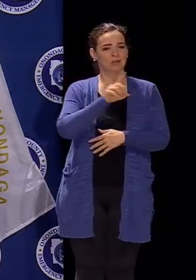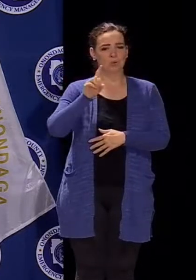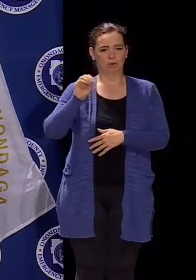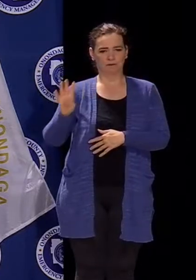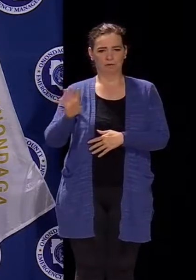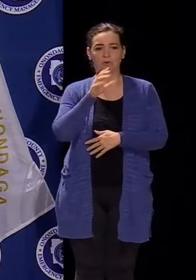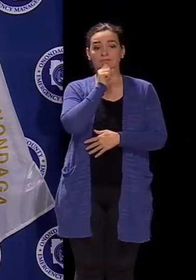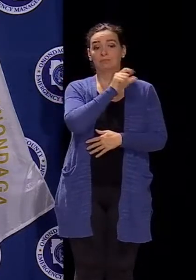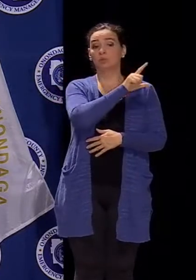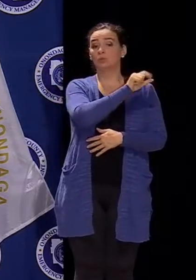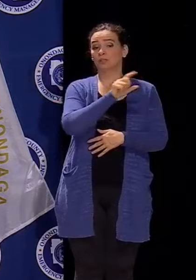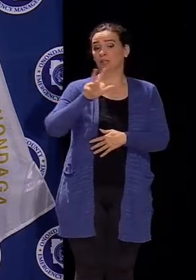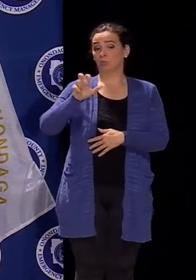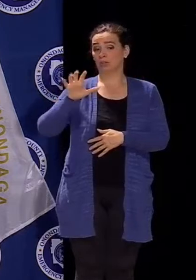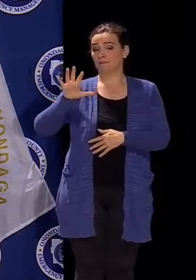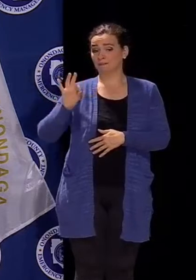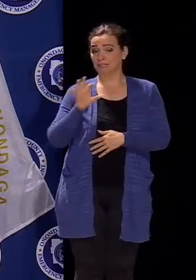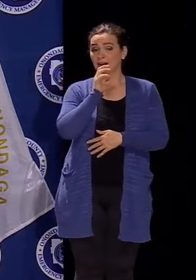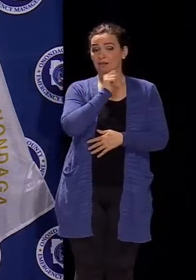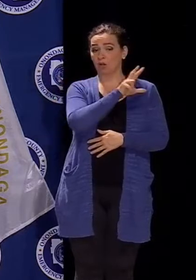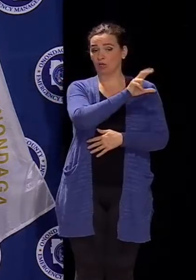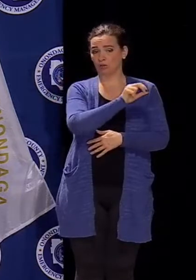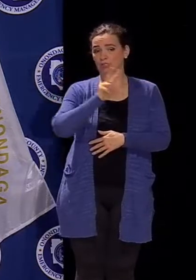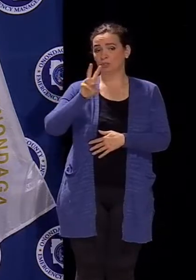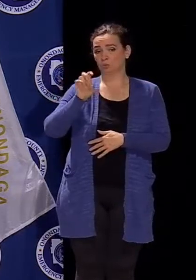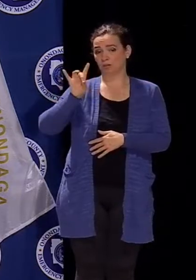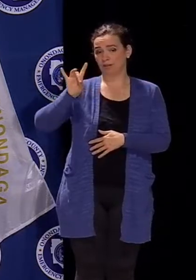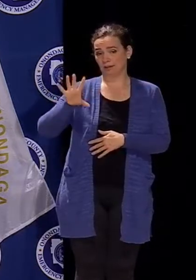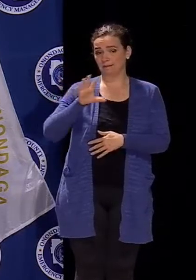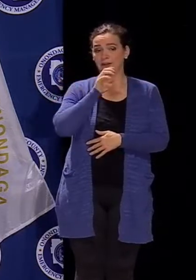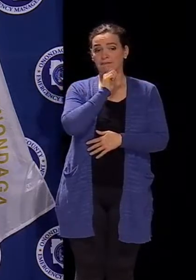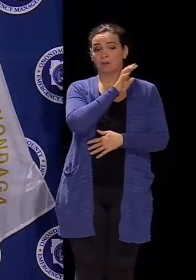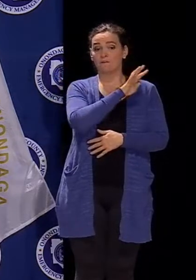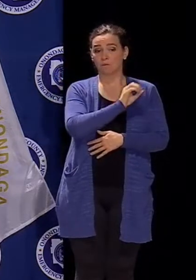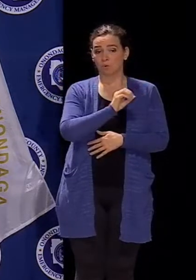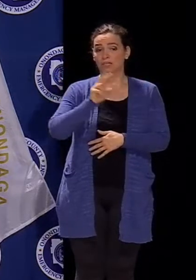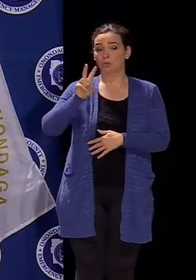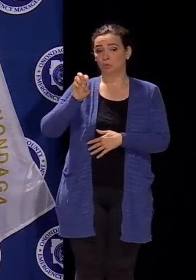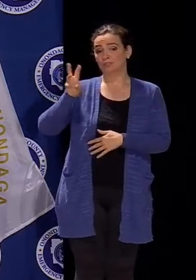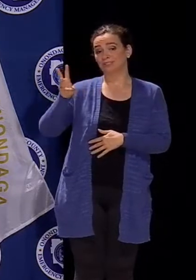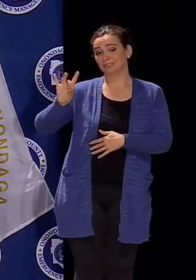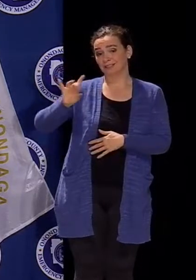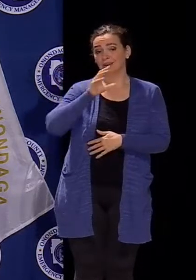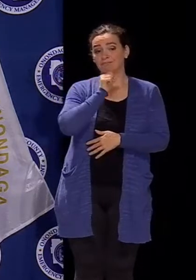in their 30s, 268 in their 40s, 345 in their 50s,